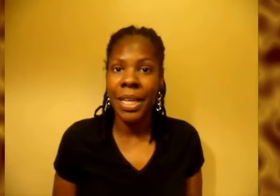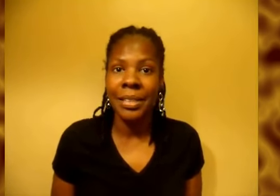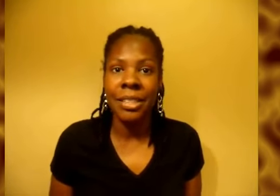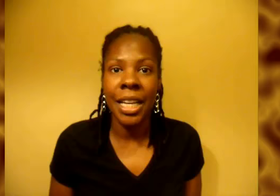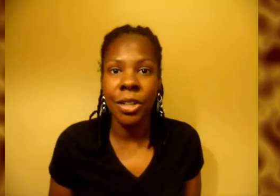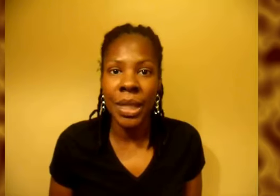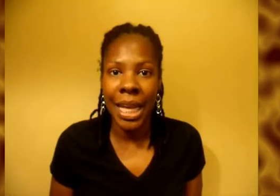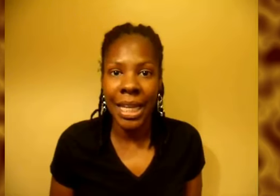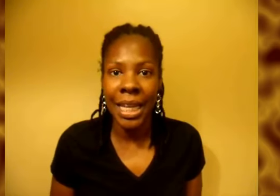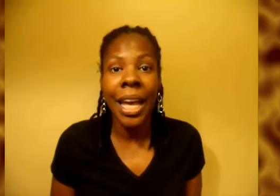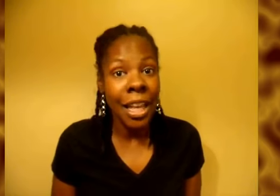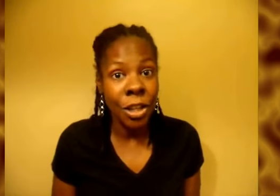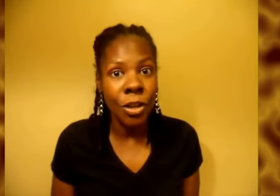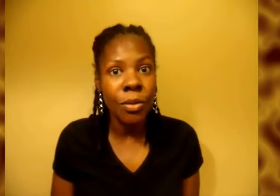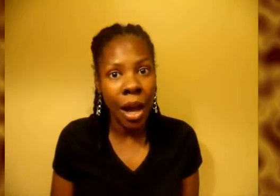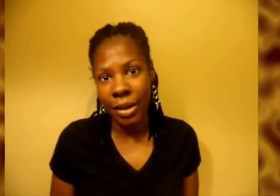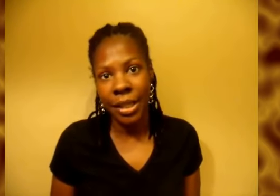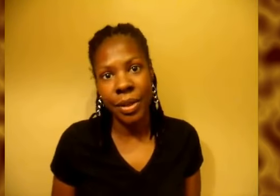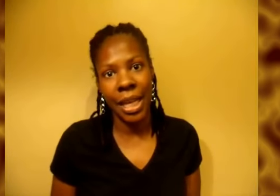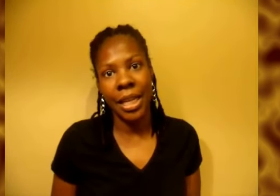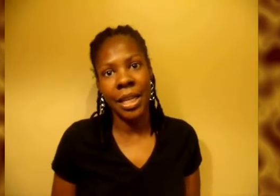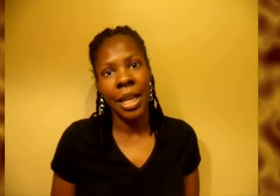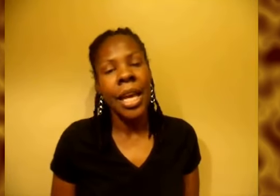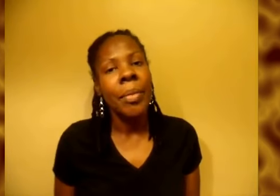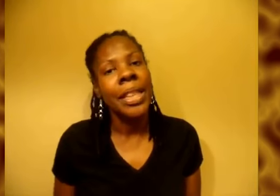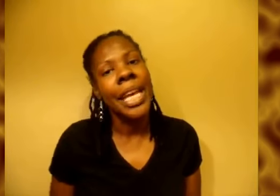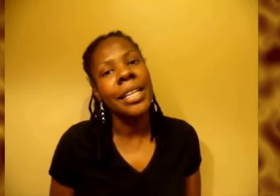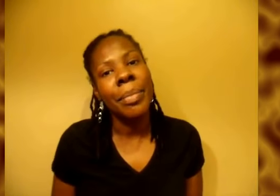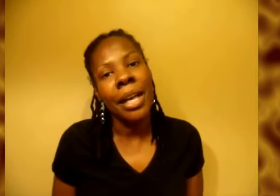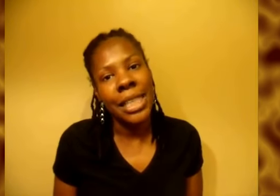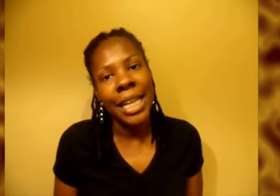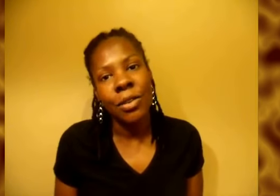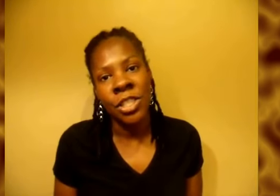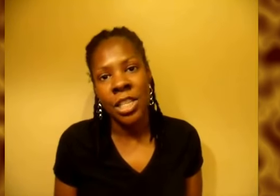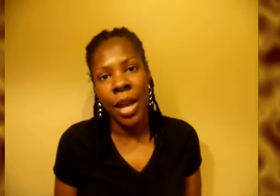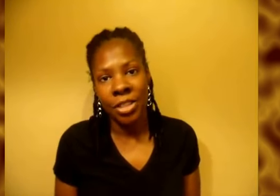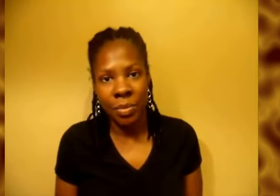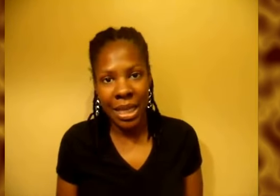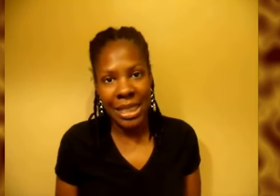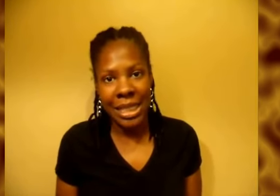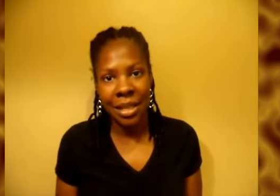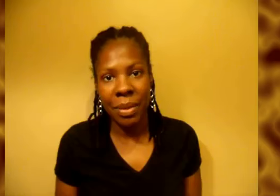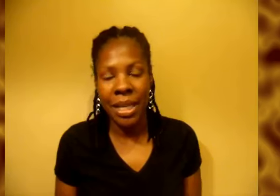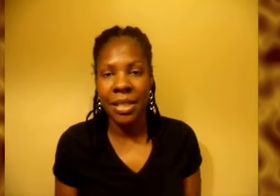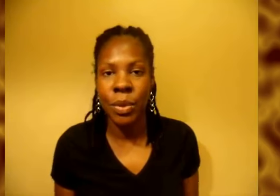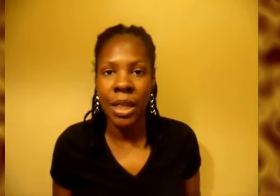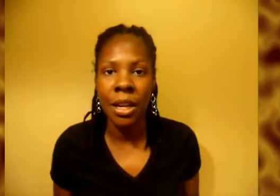because they're telling you what they need and you already know what they need. But the thing about sign language is that you have to be consistent, because as we